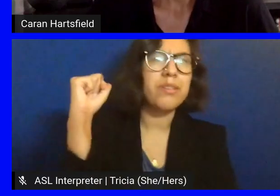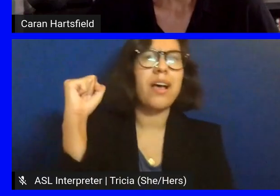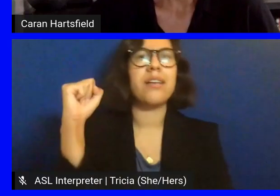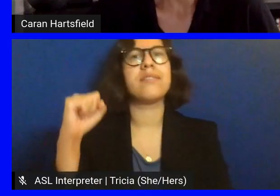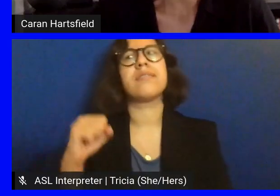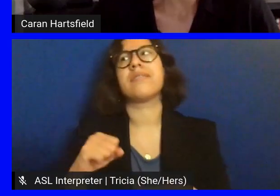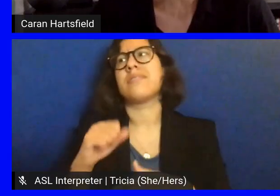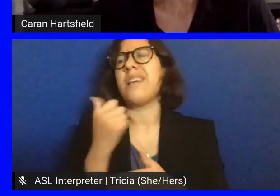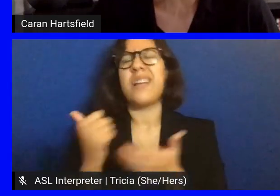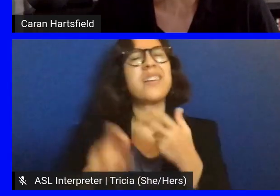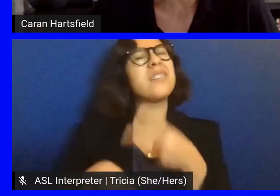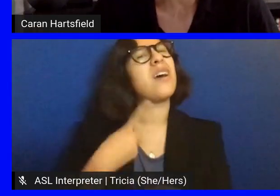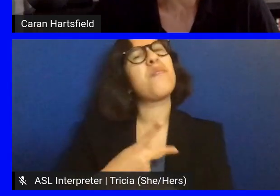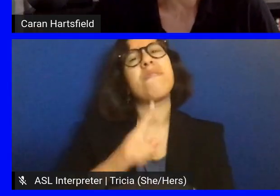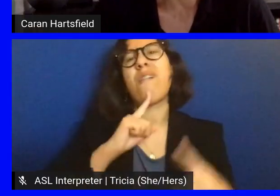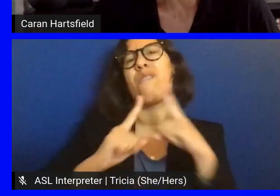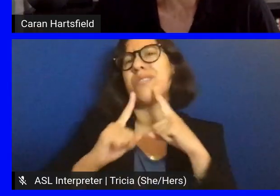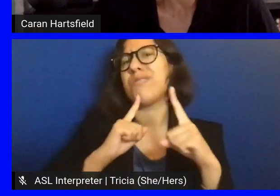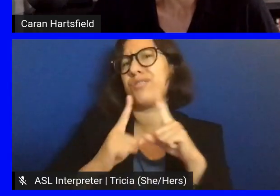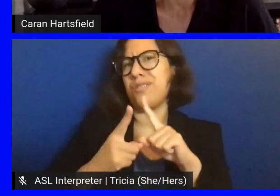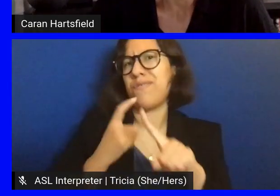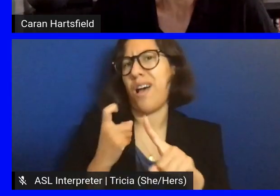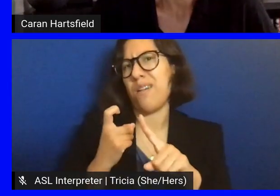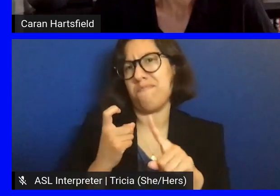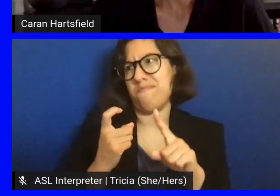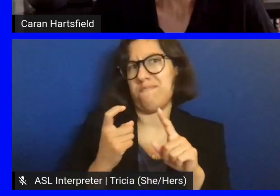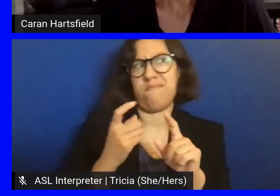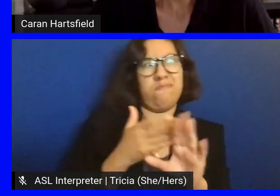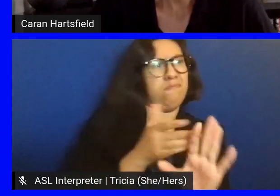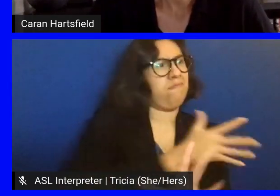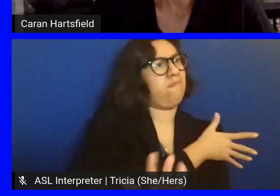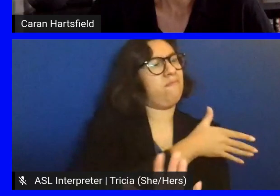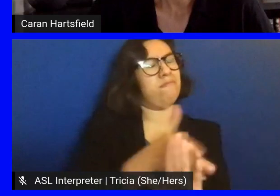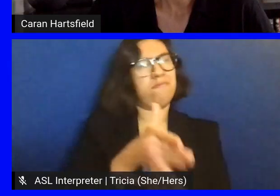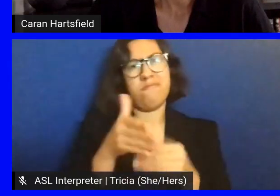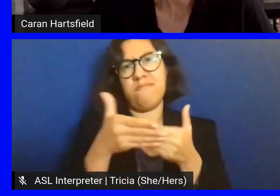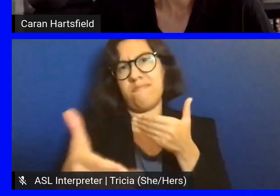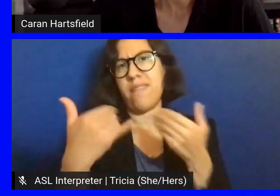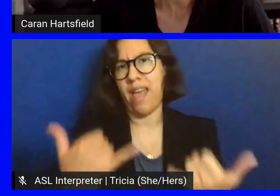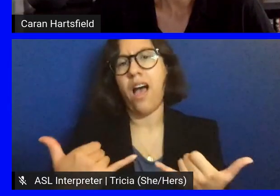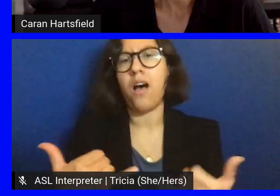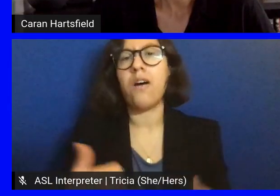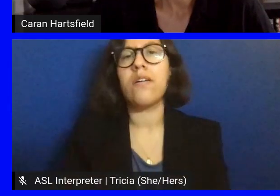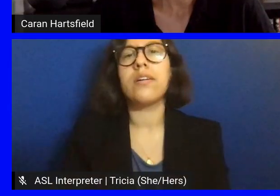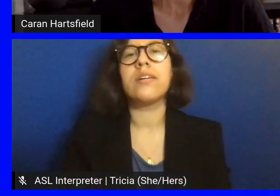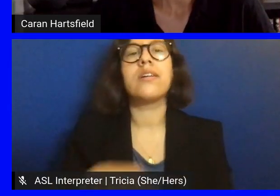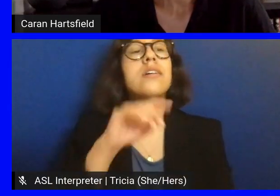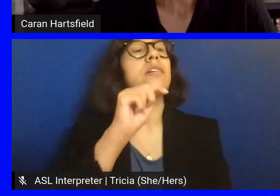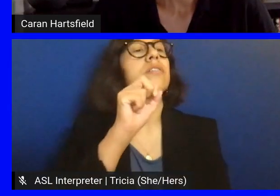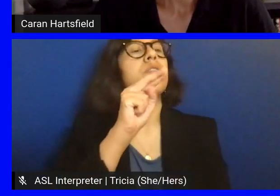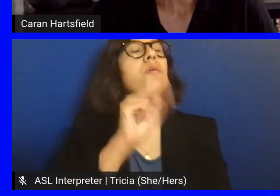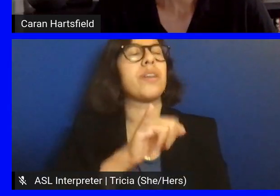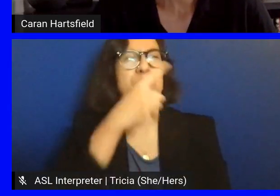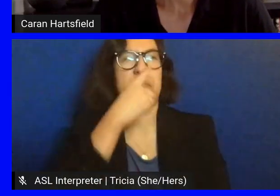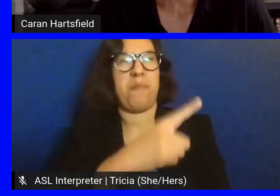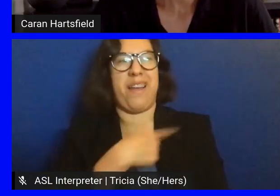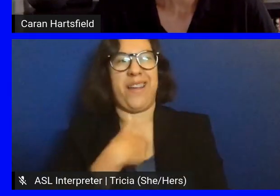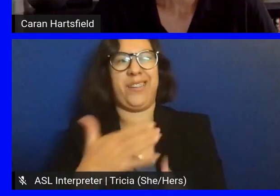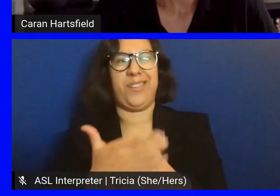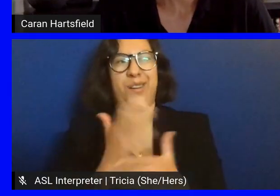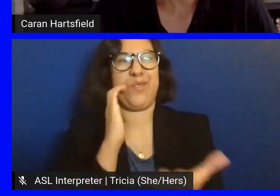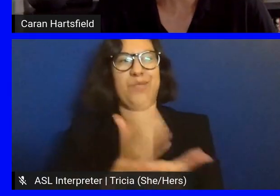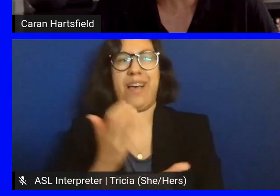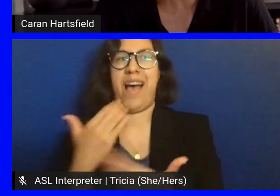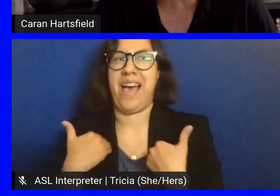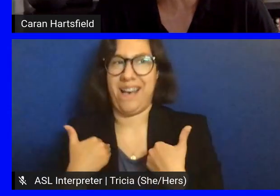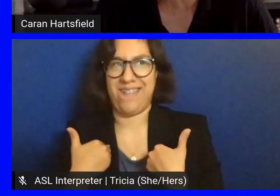or any kind of conversations from becoming banal. Karen, do you mind if I share my screen because I have those two photos? I'm